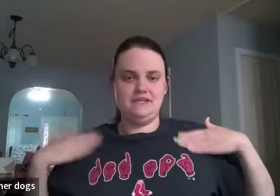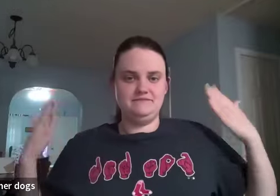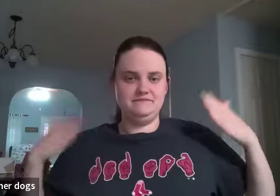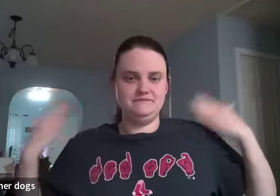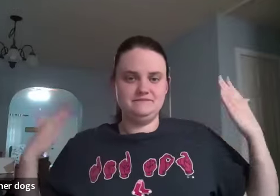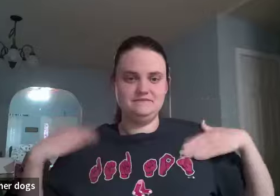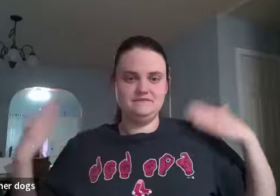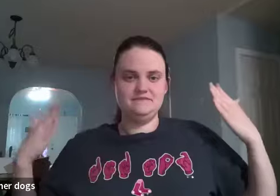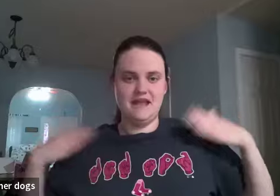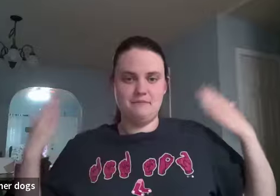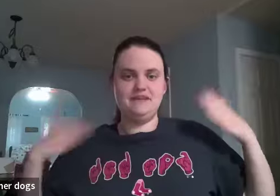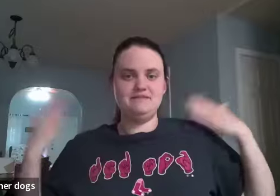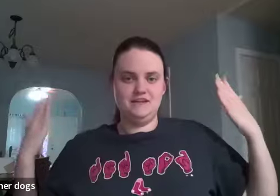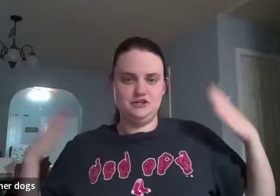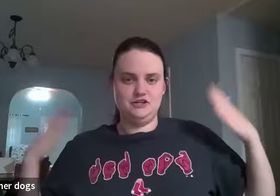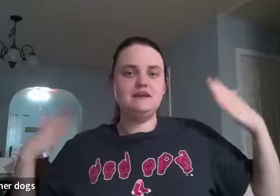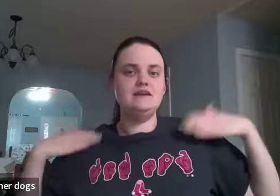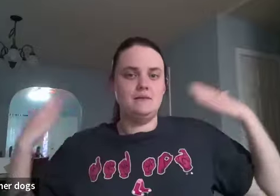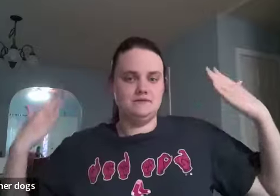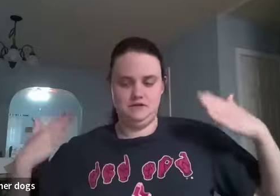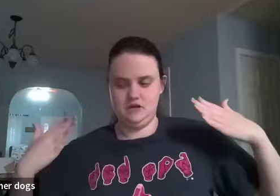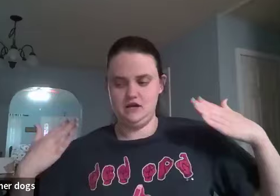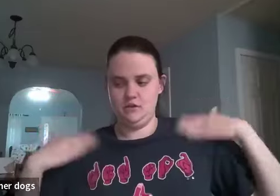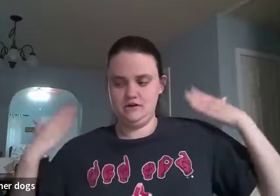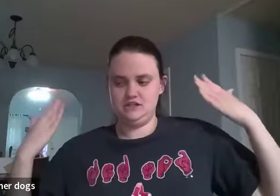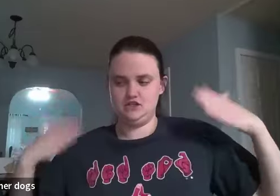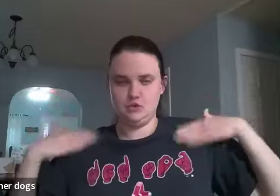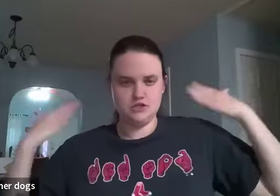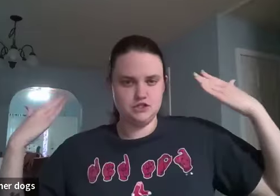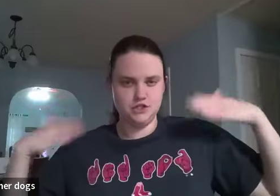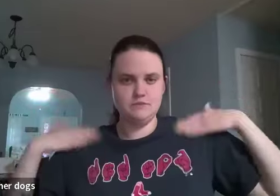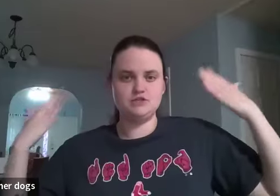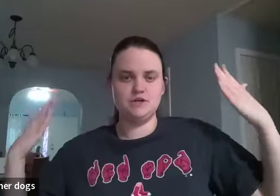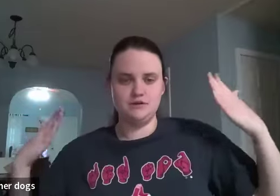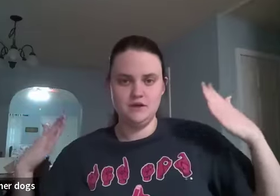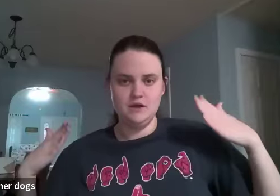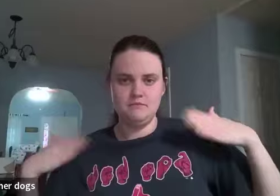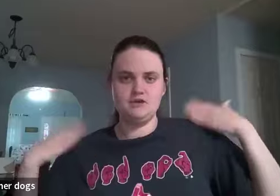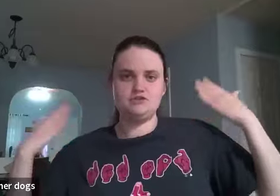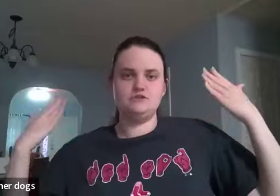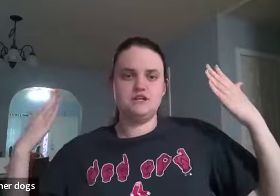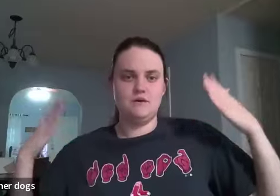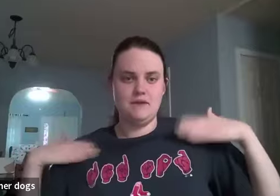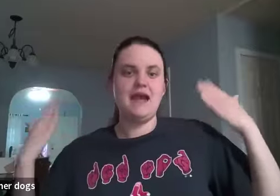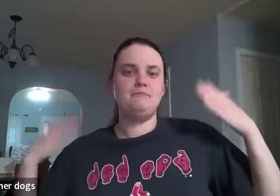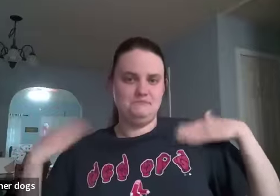happy. Happy. And you're just patting up. You kind of going in a sort of circular motion where you pat your shoulders and go up.